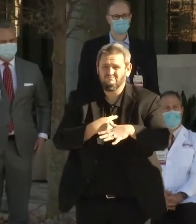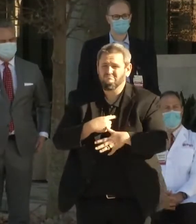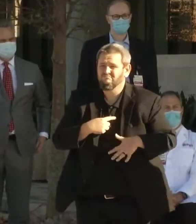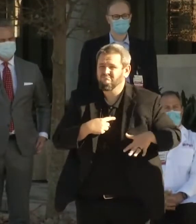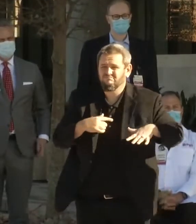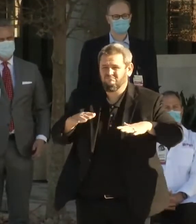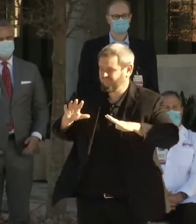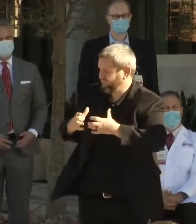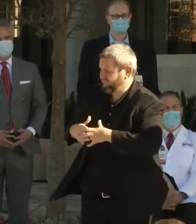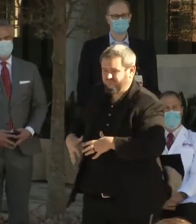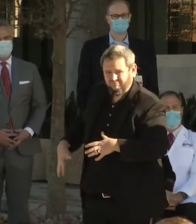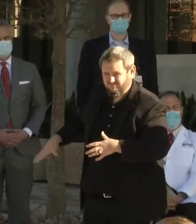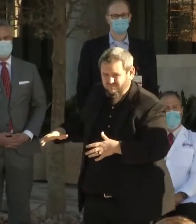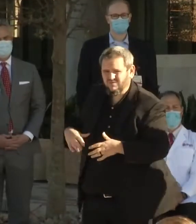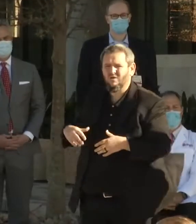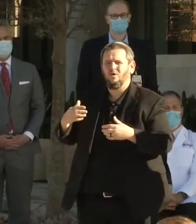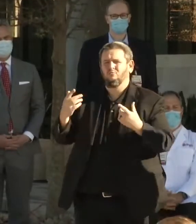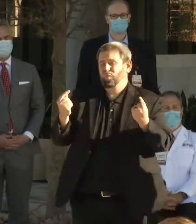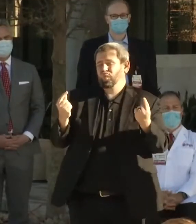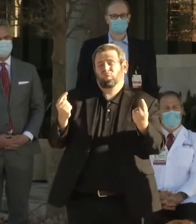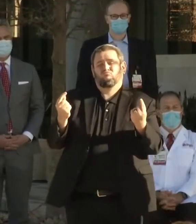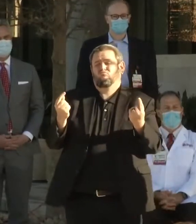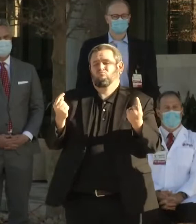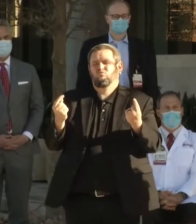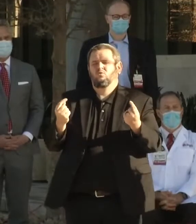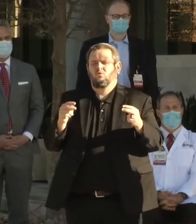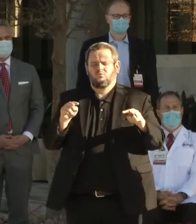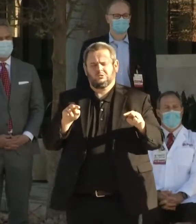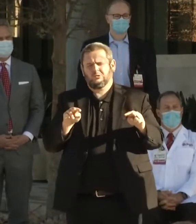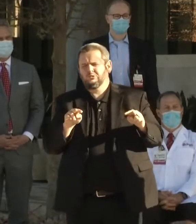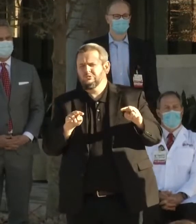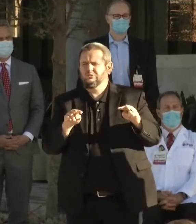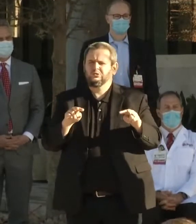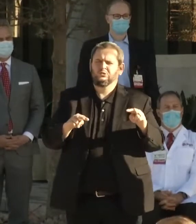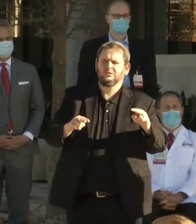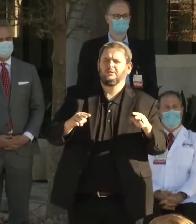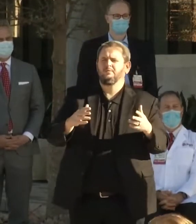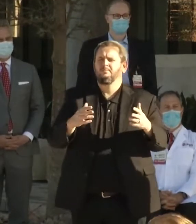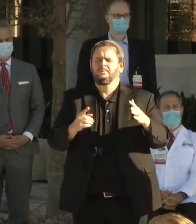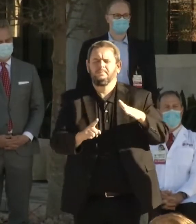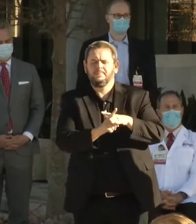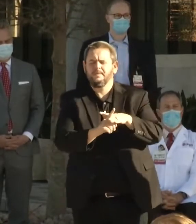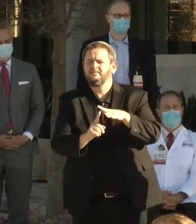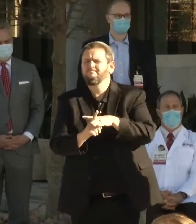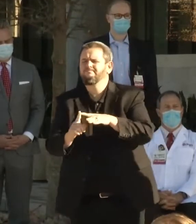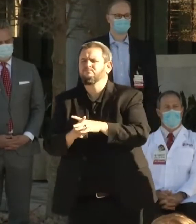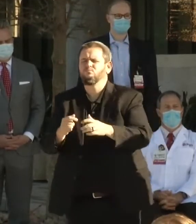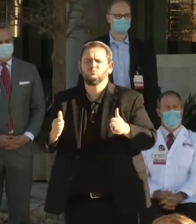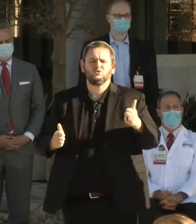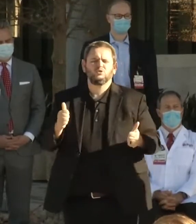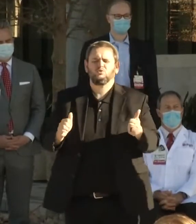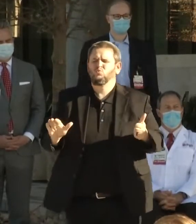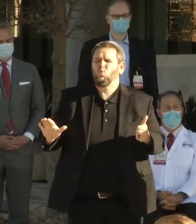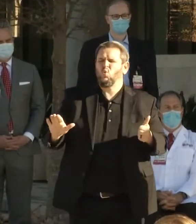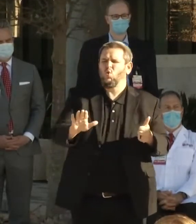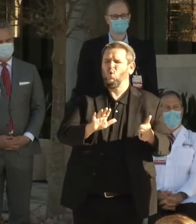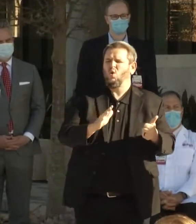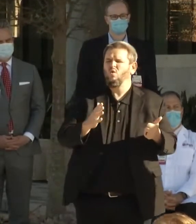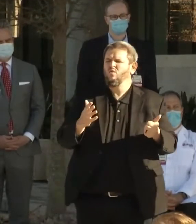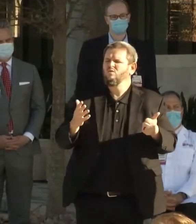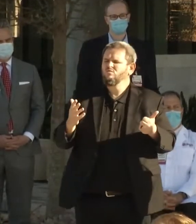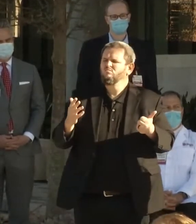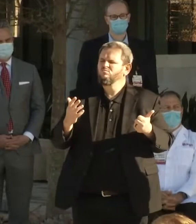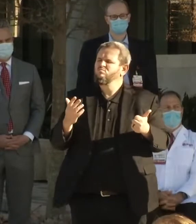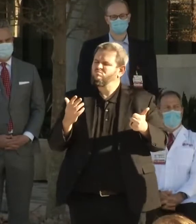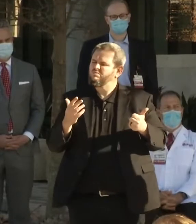do is look at the types of cases that are being performed, and really you hone in on the ones that are actually requiring